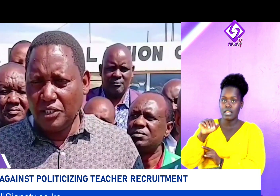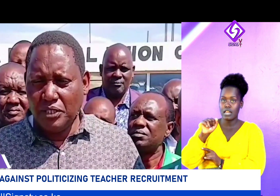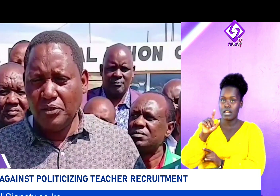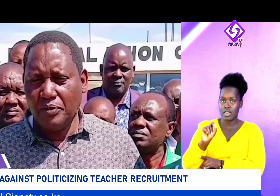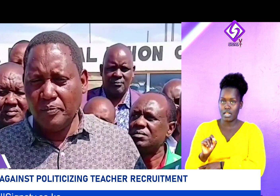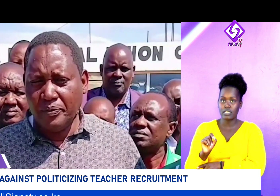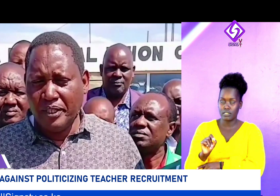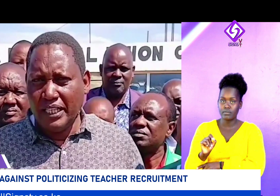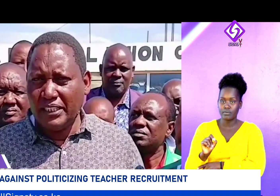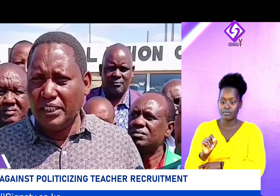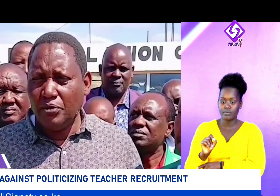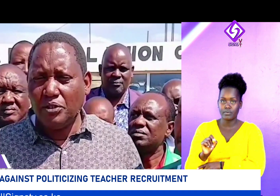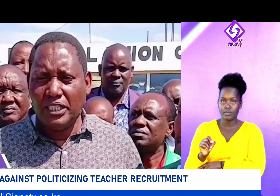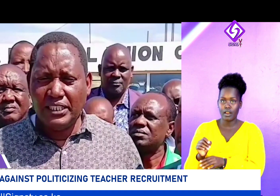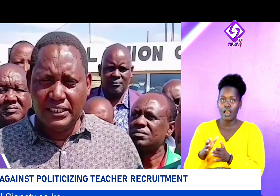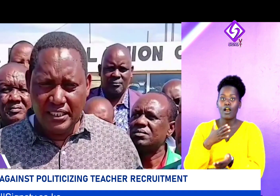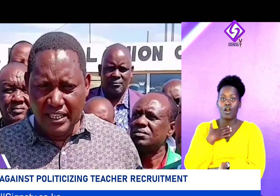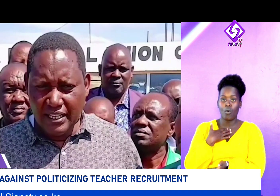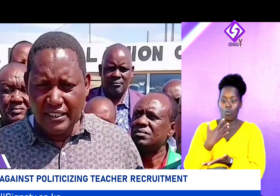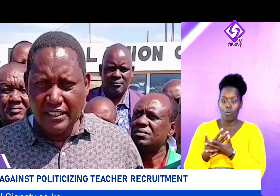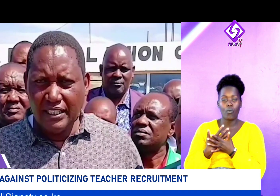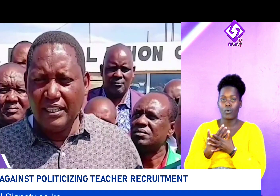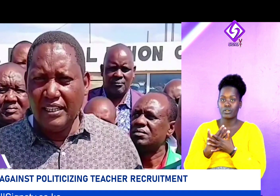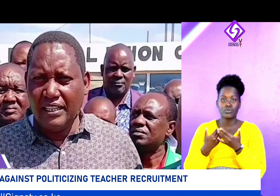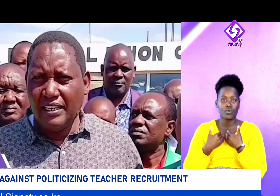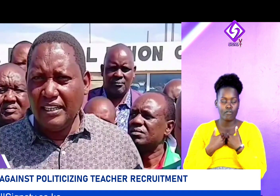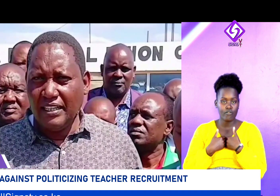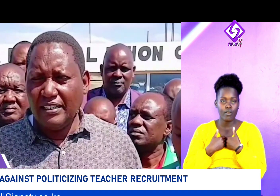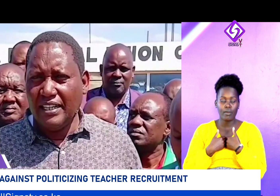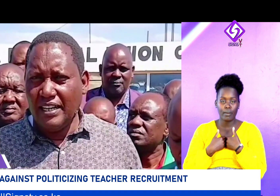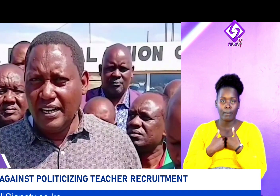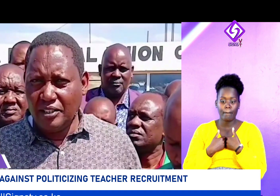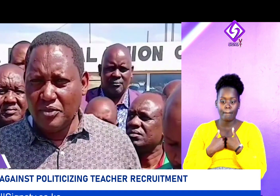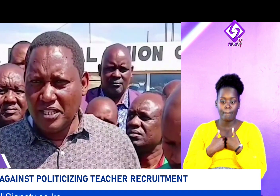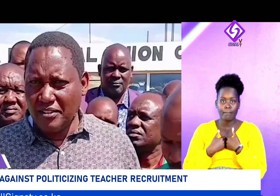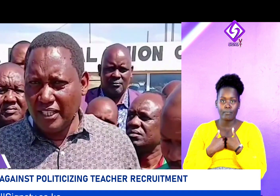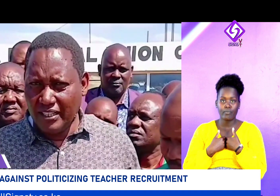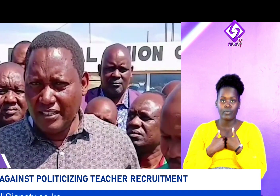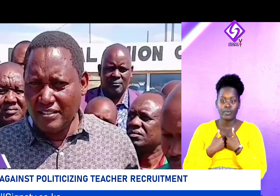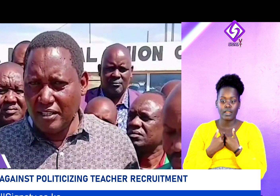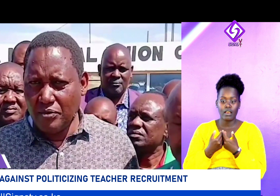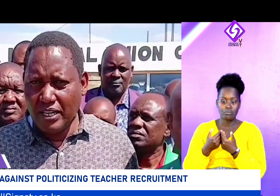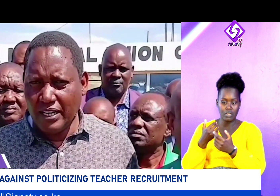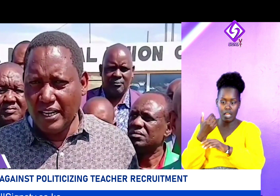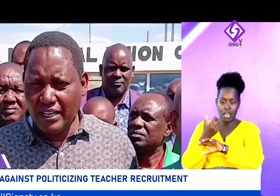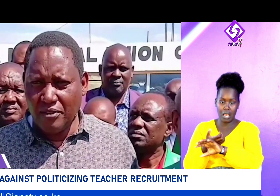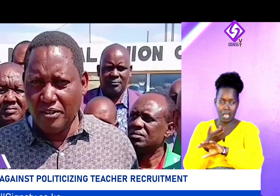Olkejuado, I still want to reinstate that the hard-to-staff areas that were earlier on reviewed